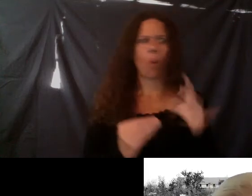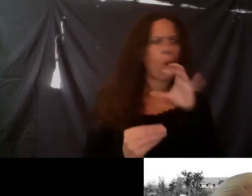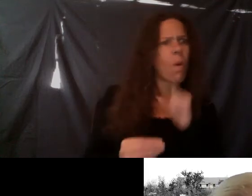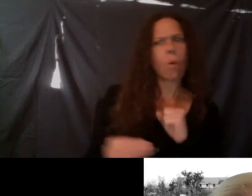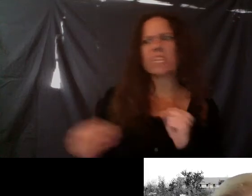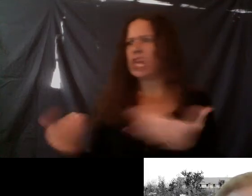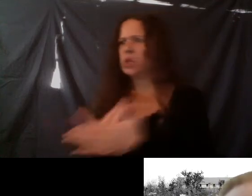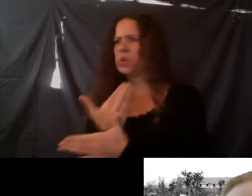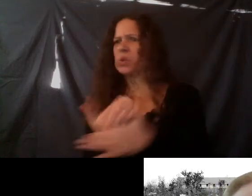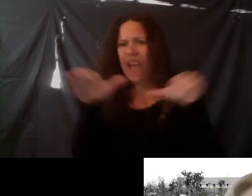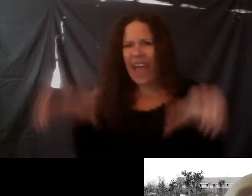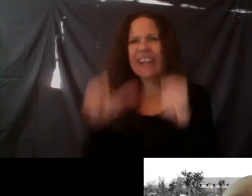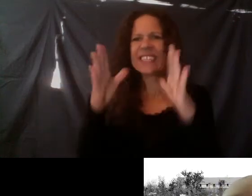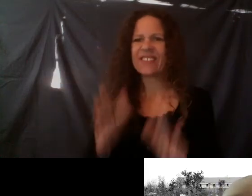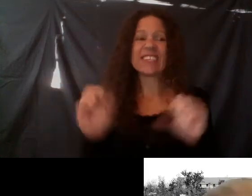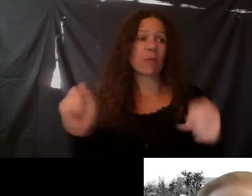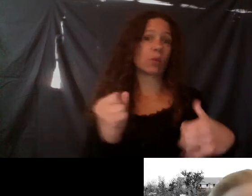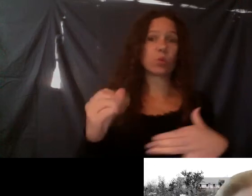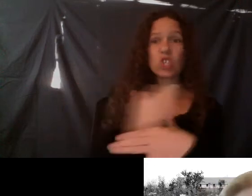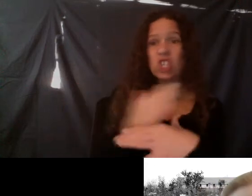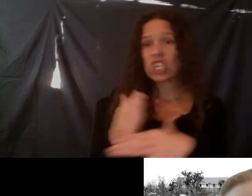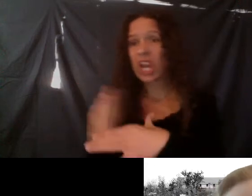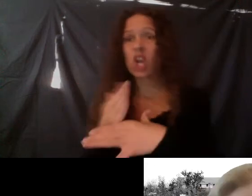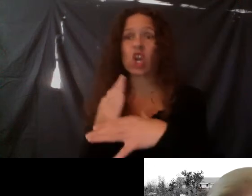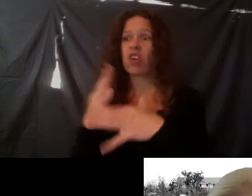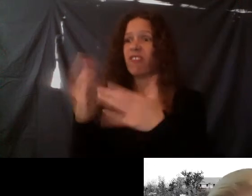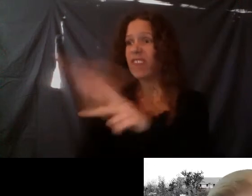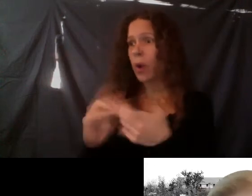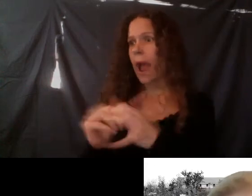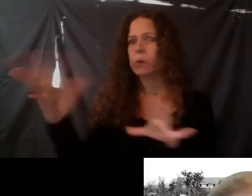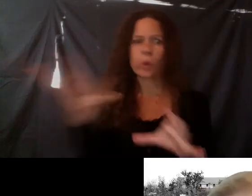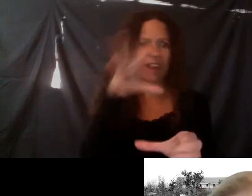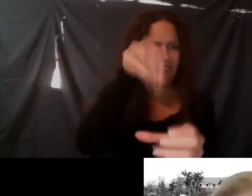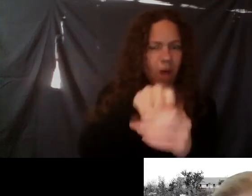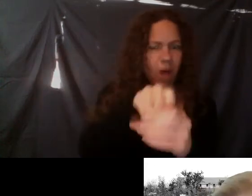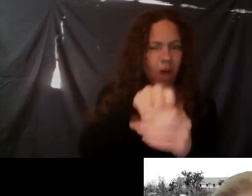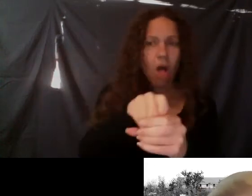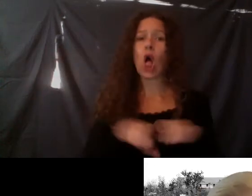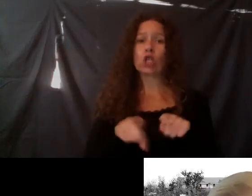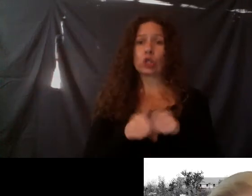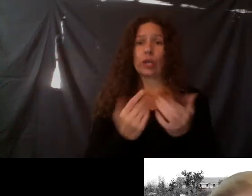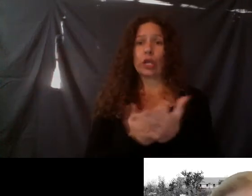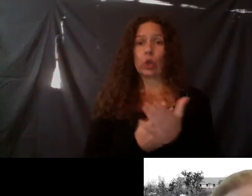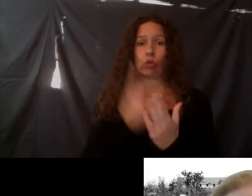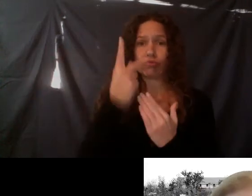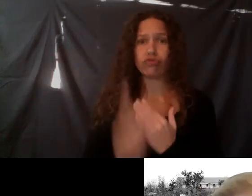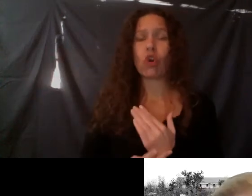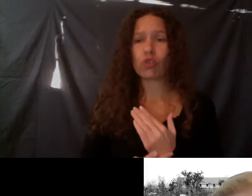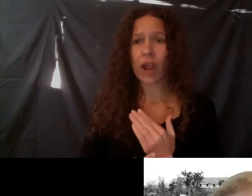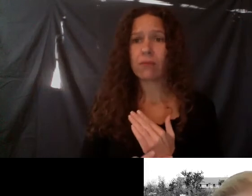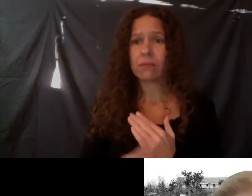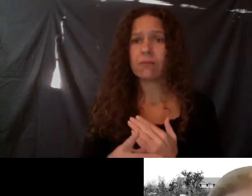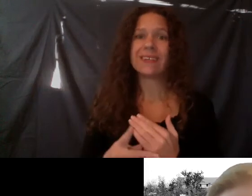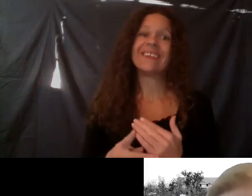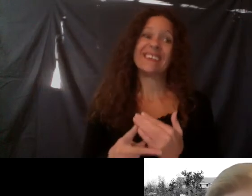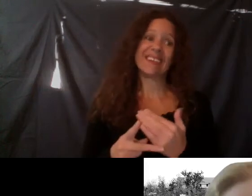ways to get involved. We also moved the entire phone program, which became the bread and butter of field in this strange year, to virtual